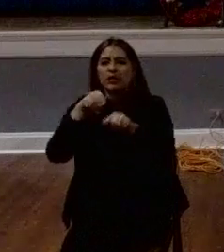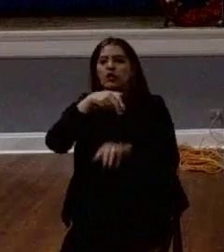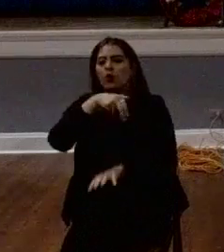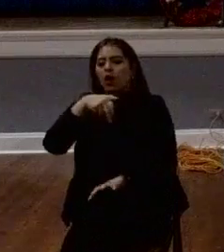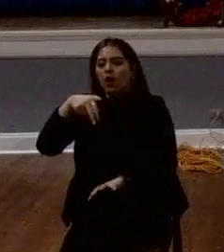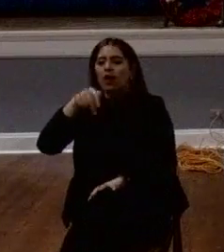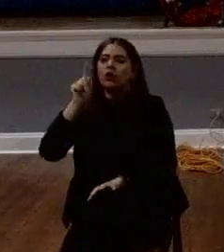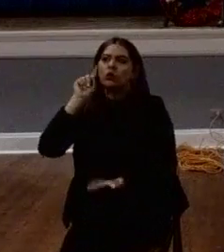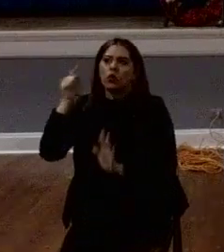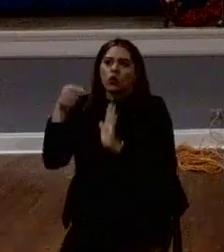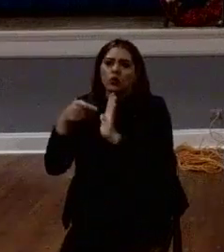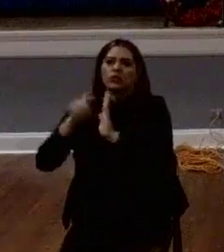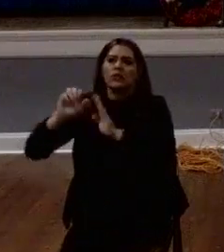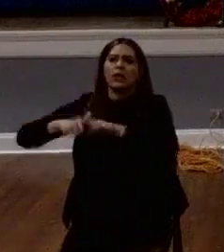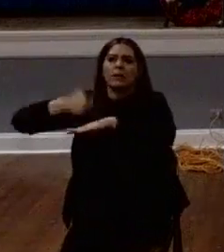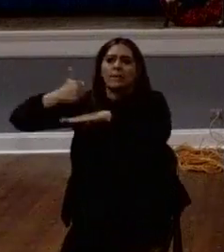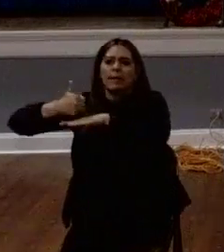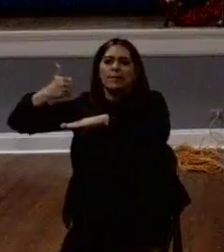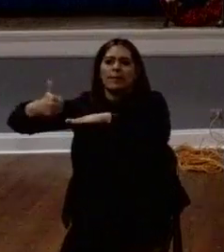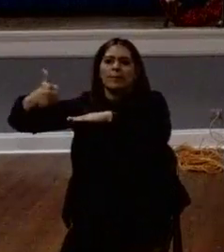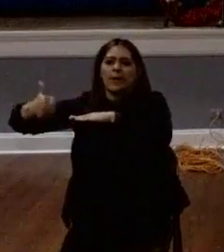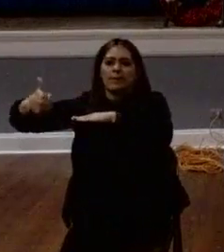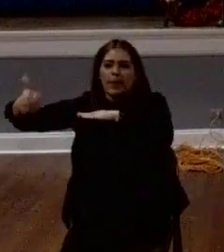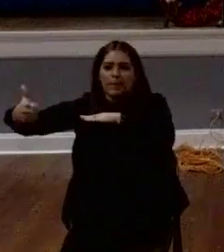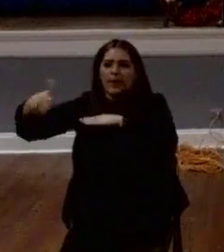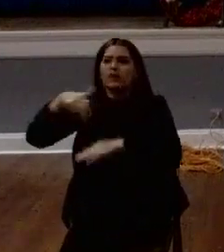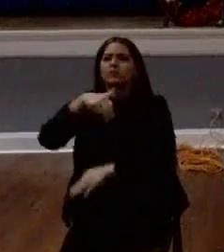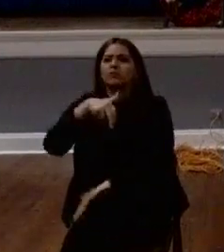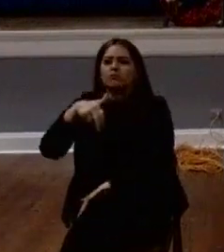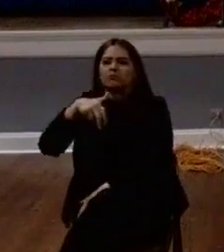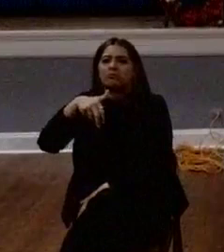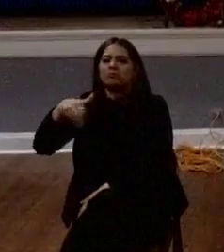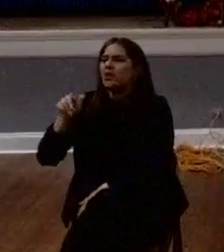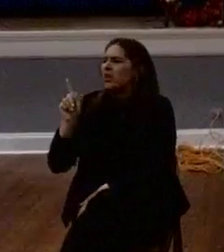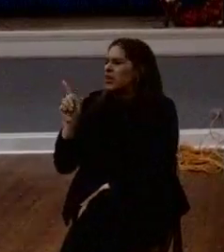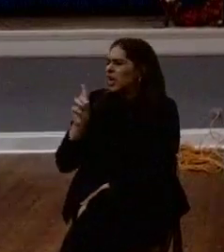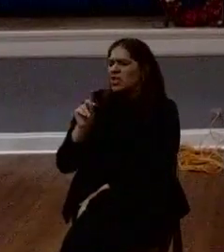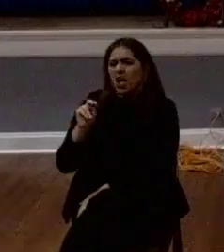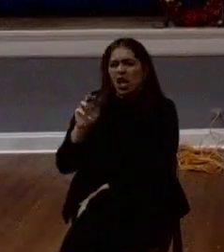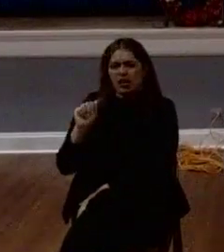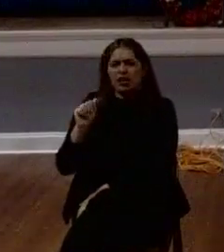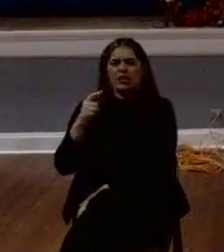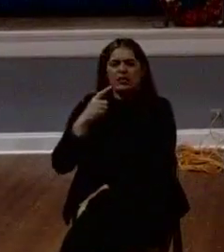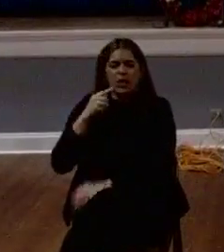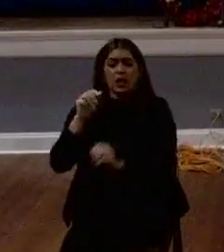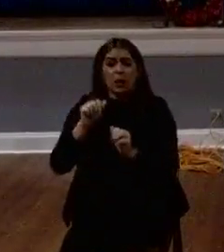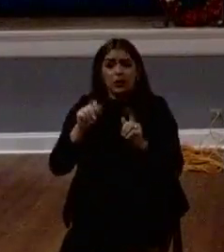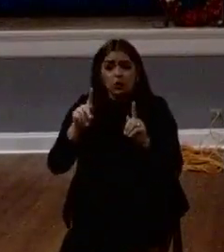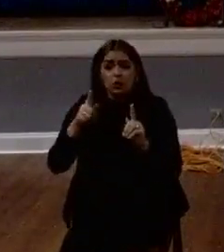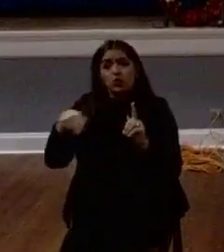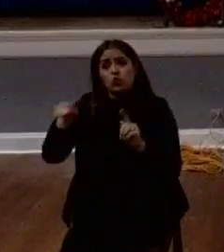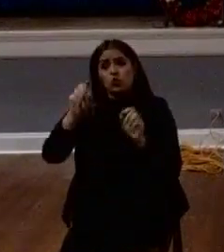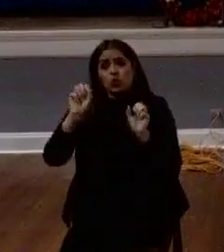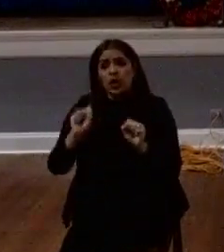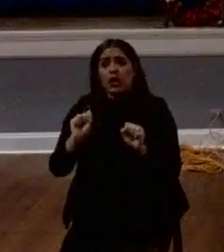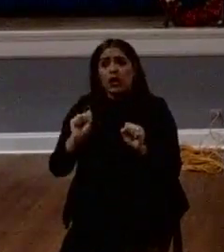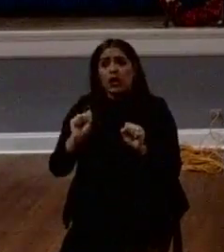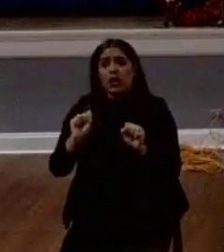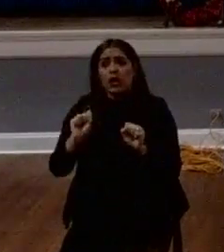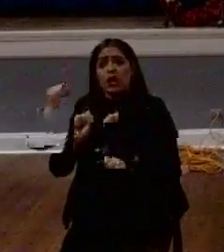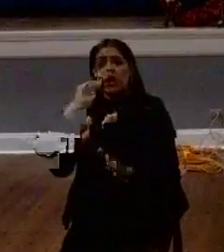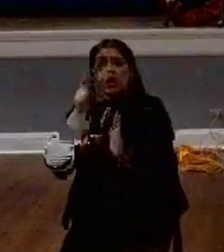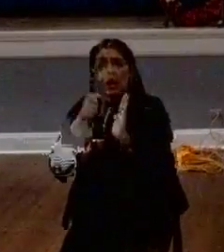along the trail. And then Donna mentioned there's great opportunity as you're walking along this to also bring in